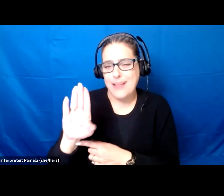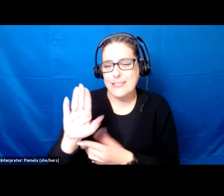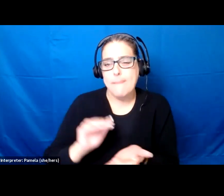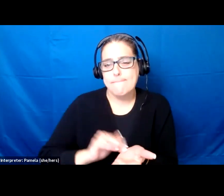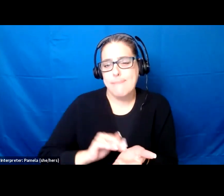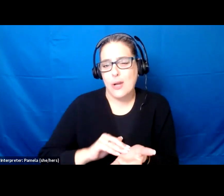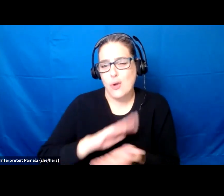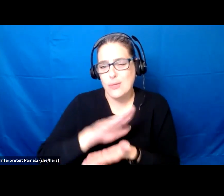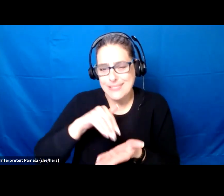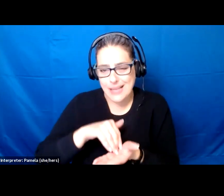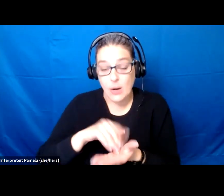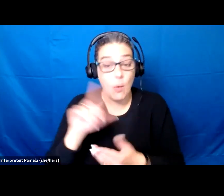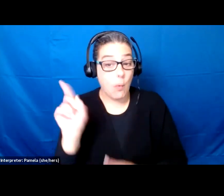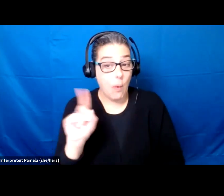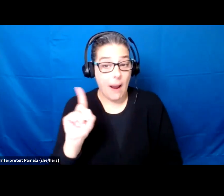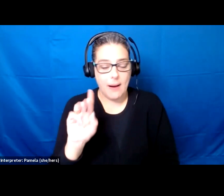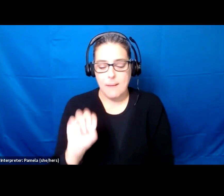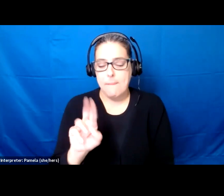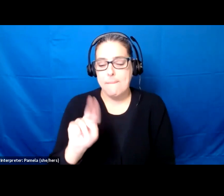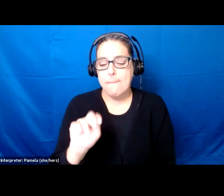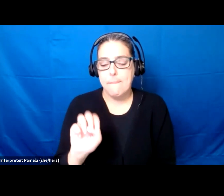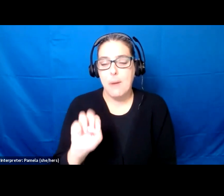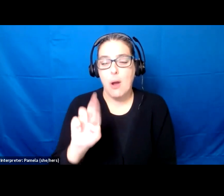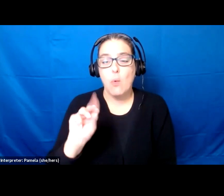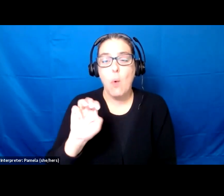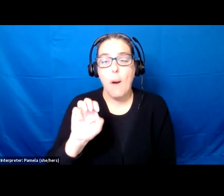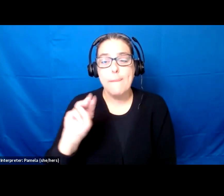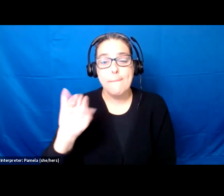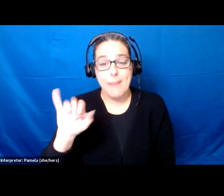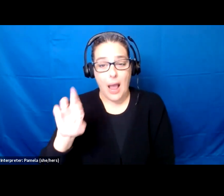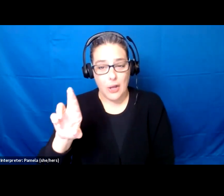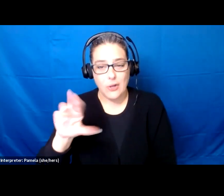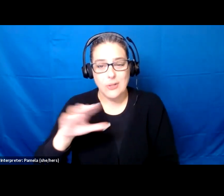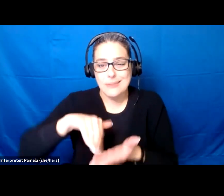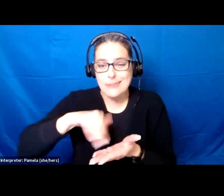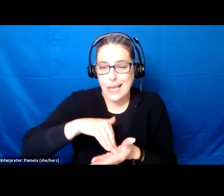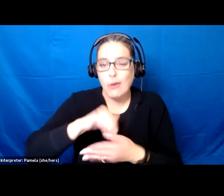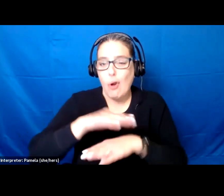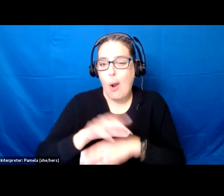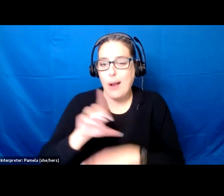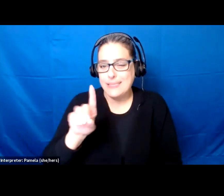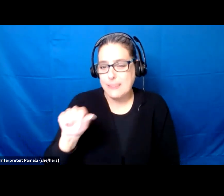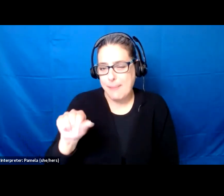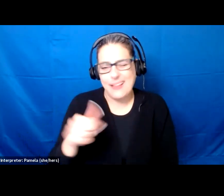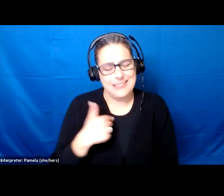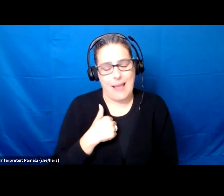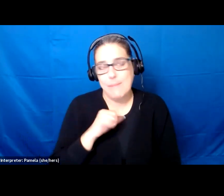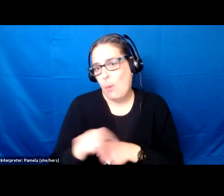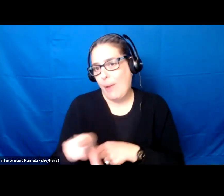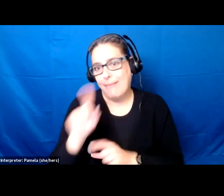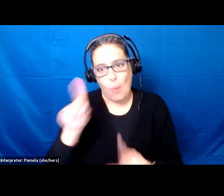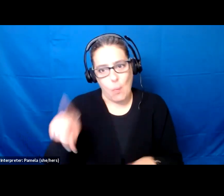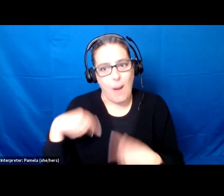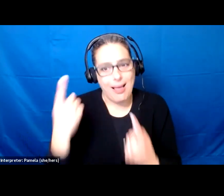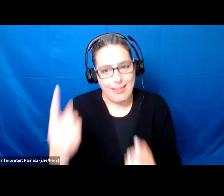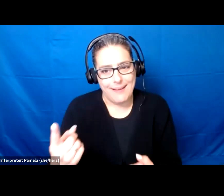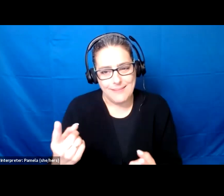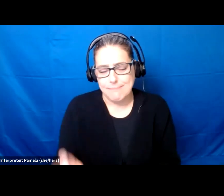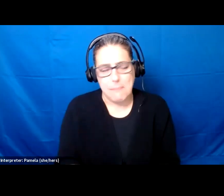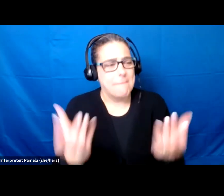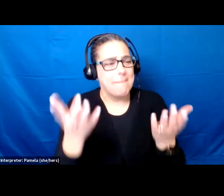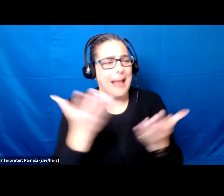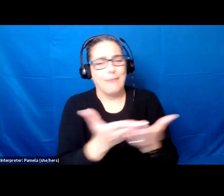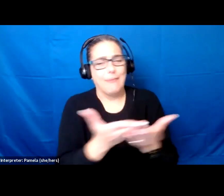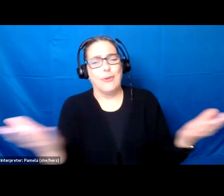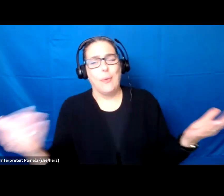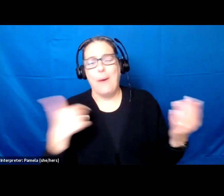at the Monroe Meyer Institute University Center on Disabilities. Been here for a while. Many of you I've